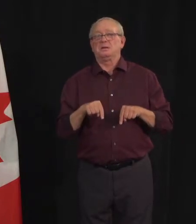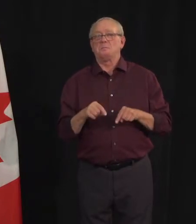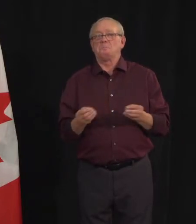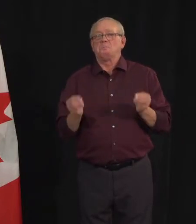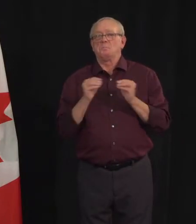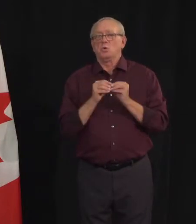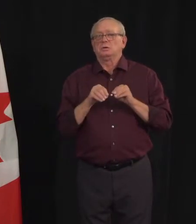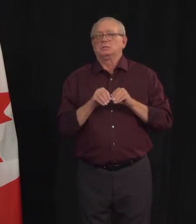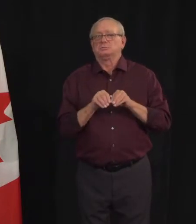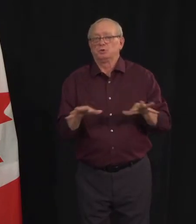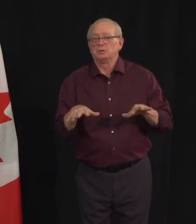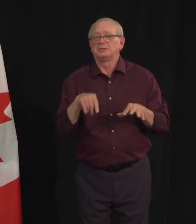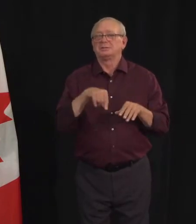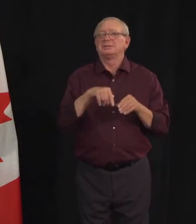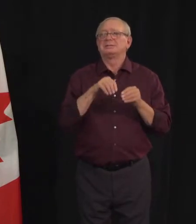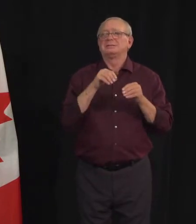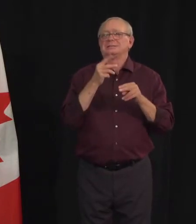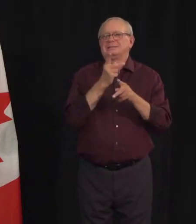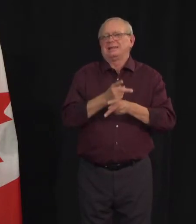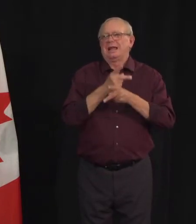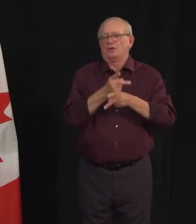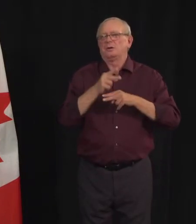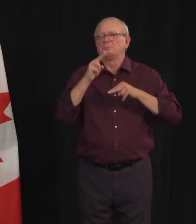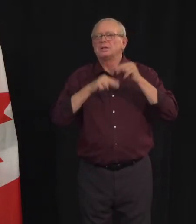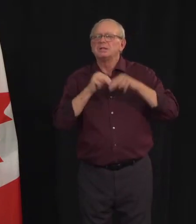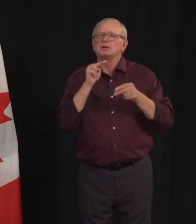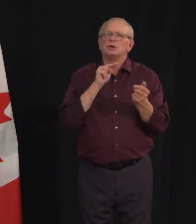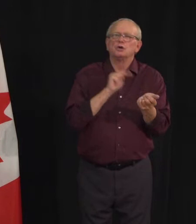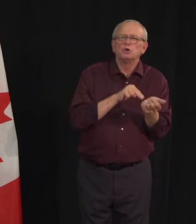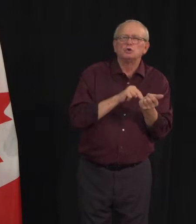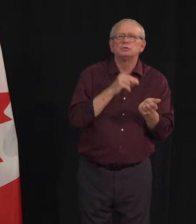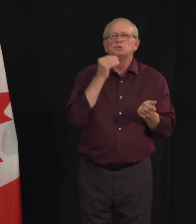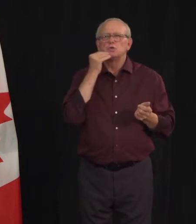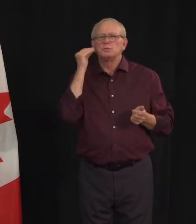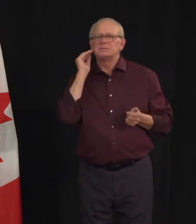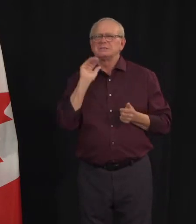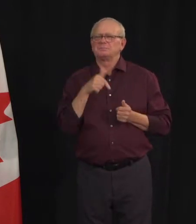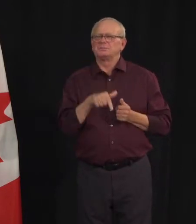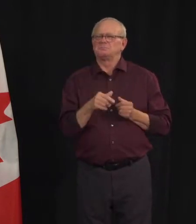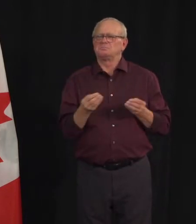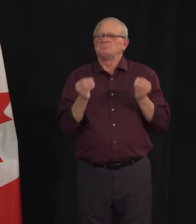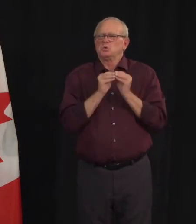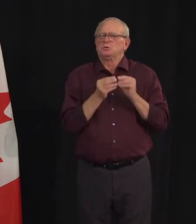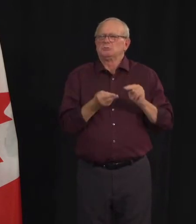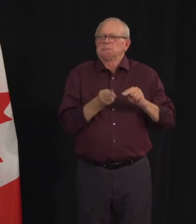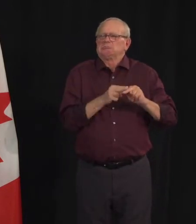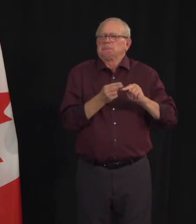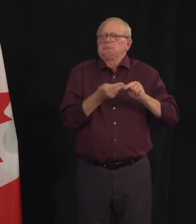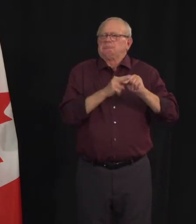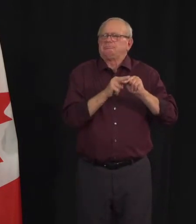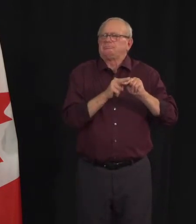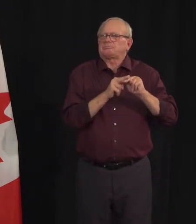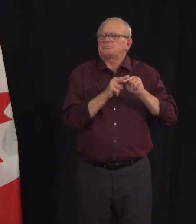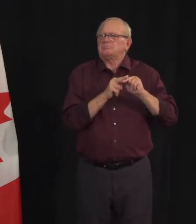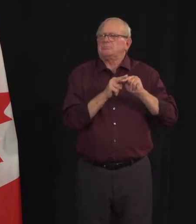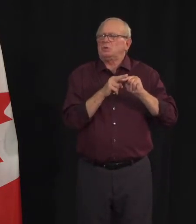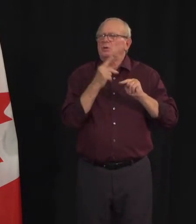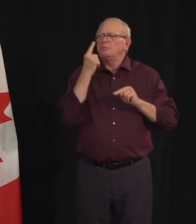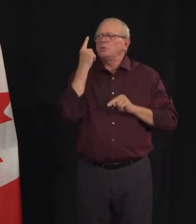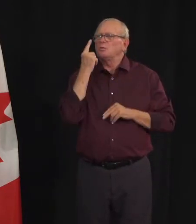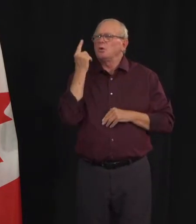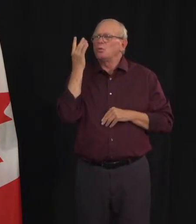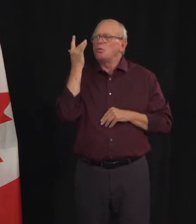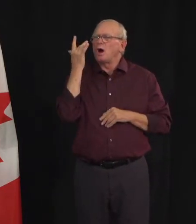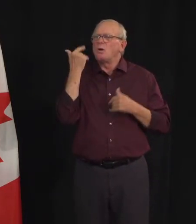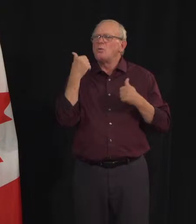think easing visitor restrictions at these facilities played? And with cases on the rise in our city, at what point might you look at scaling them back?